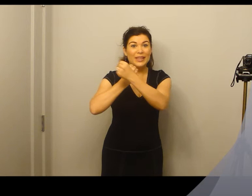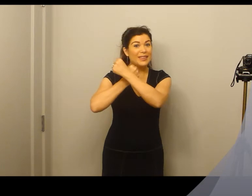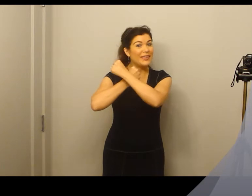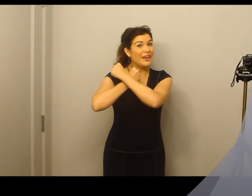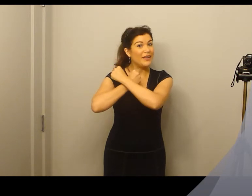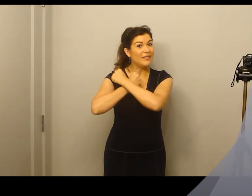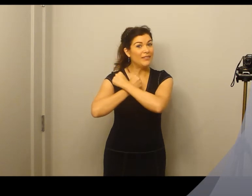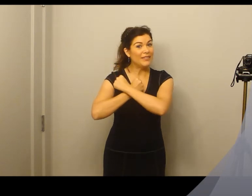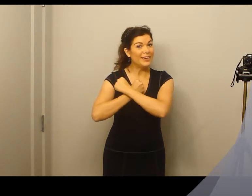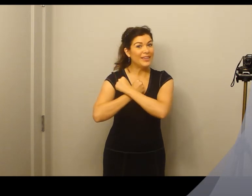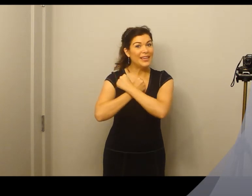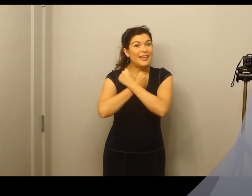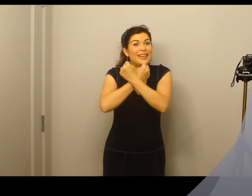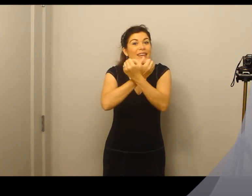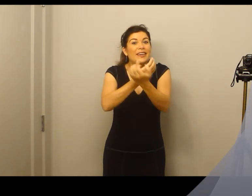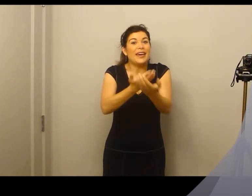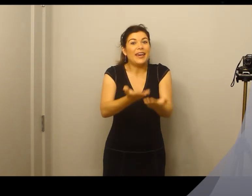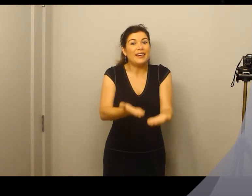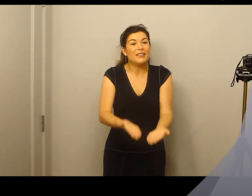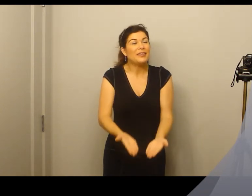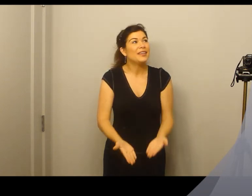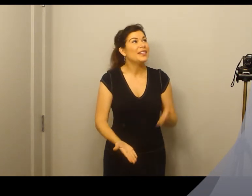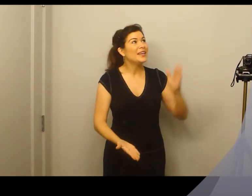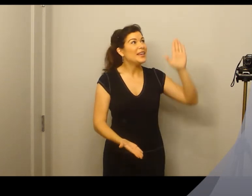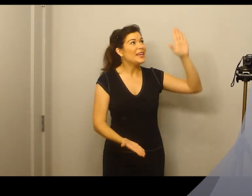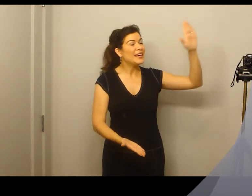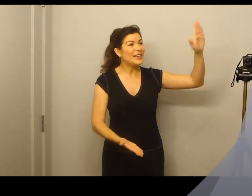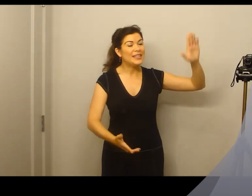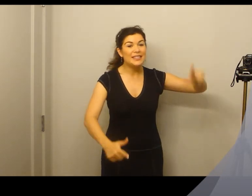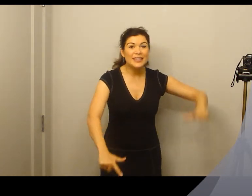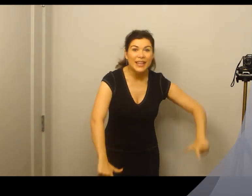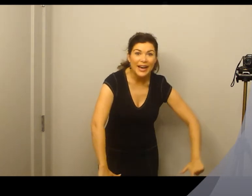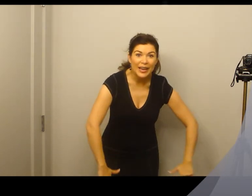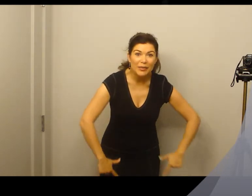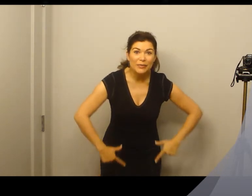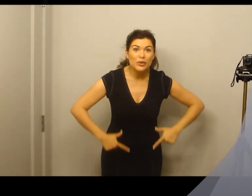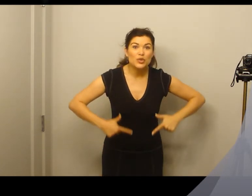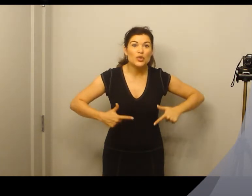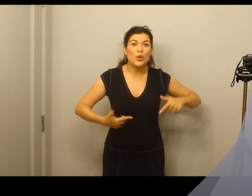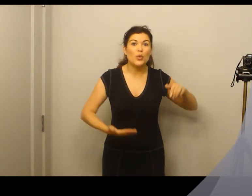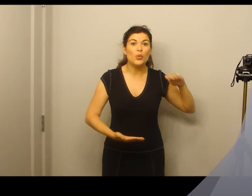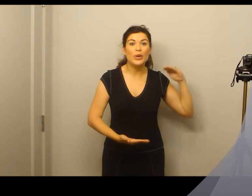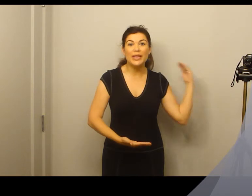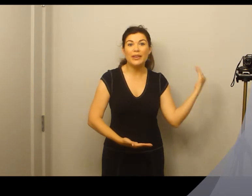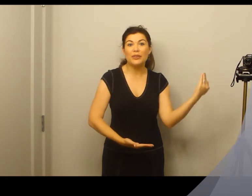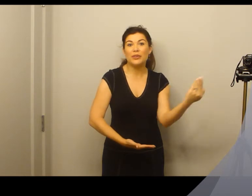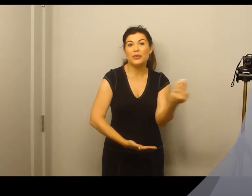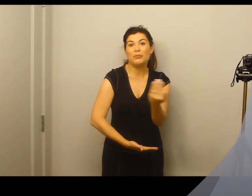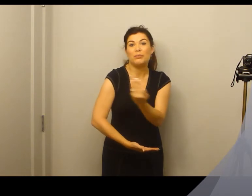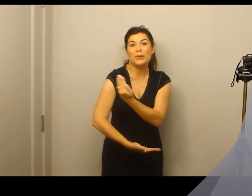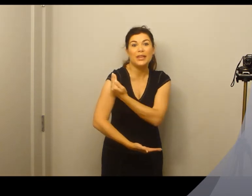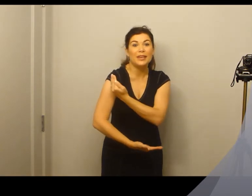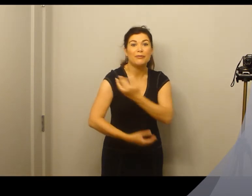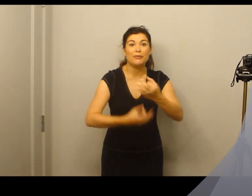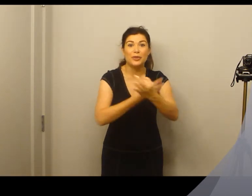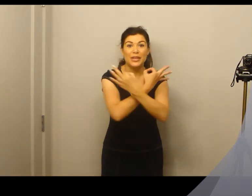With love, he gave his life so we could be